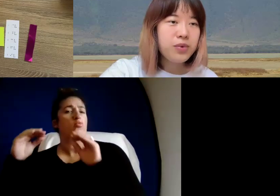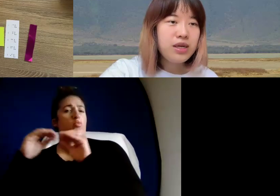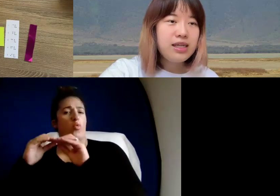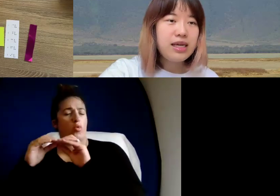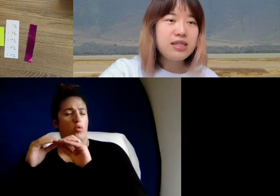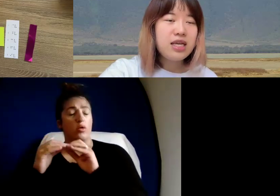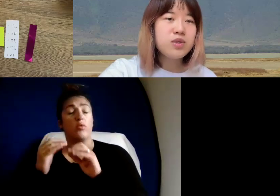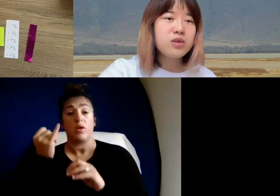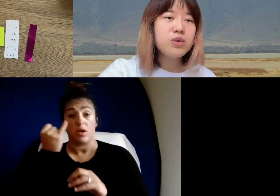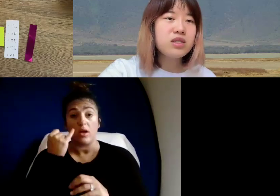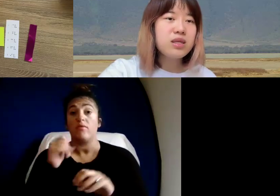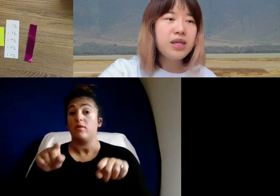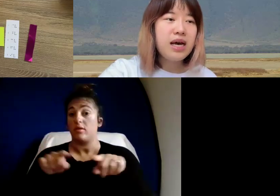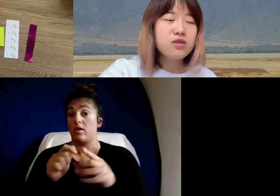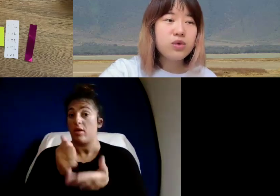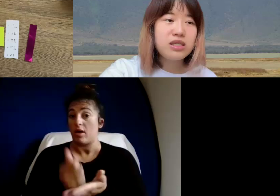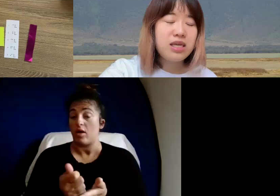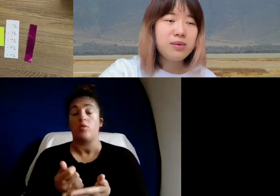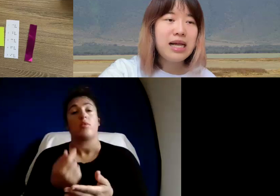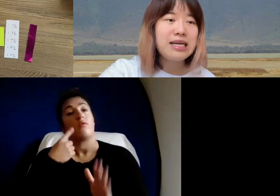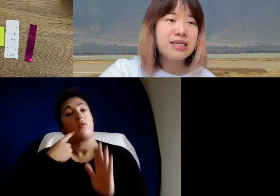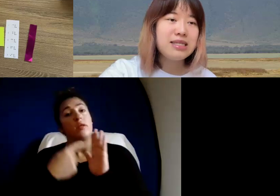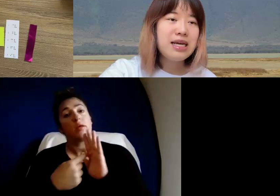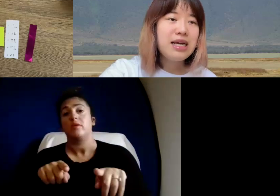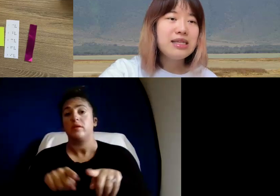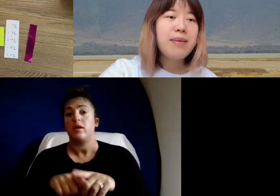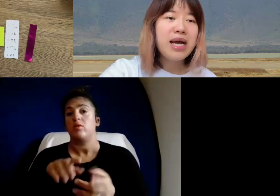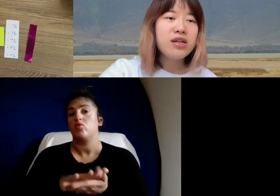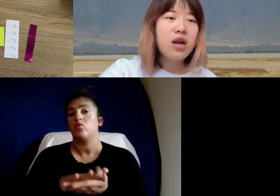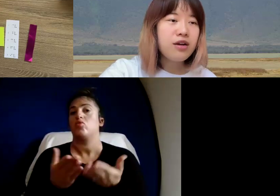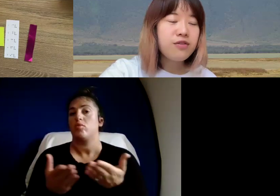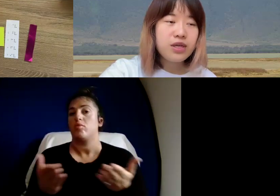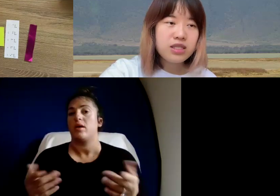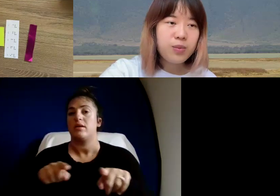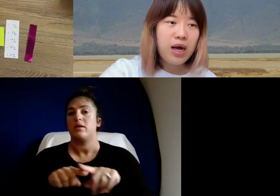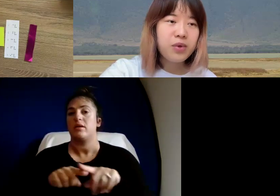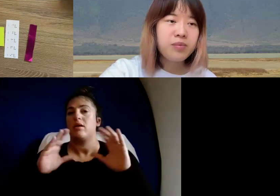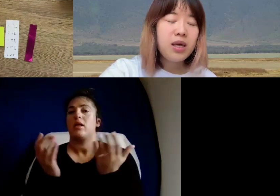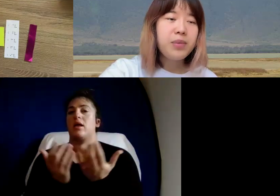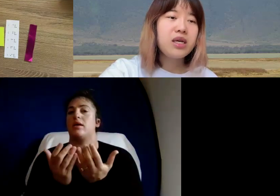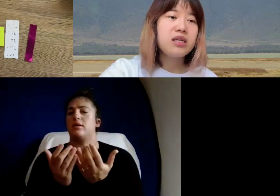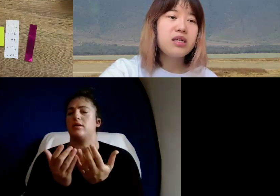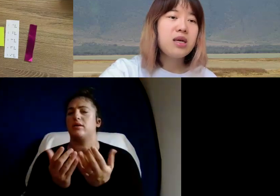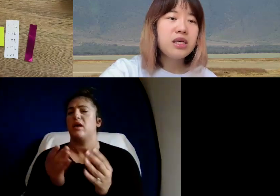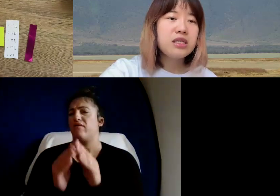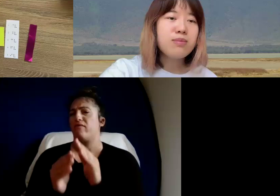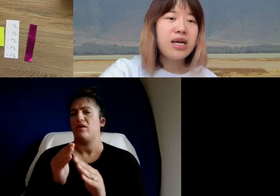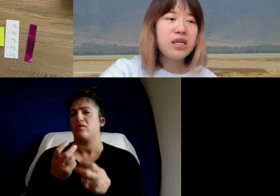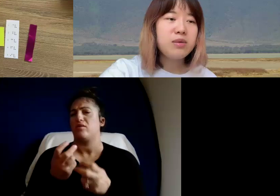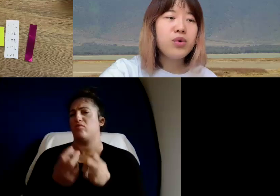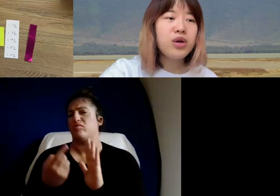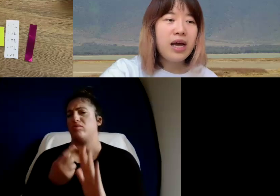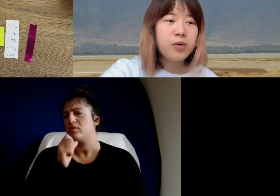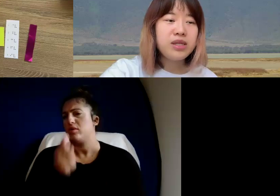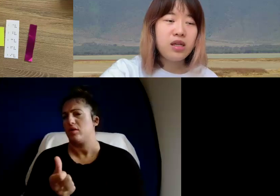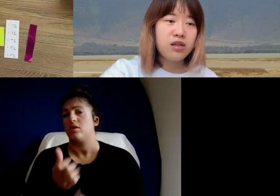same help, like the same school supplies or the same classes, that might not fix the problem because some kids might